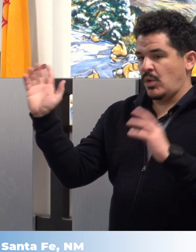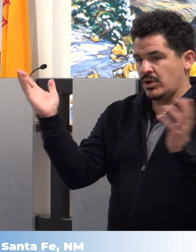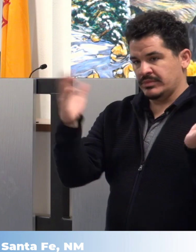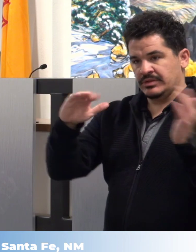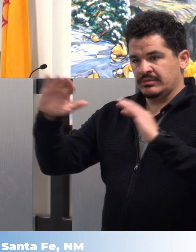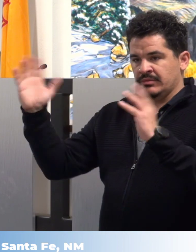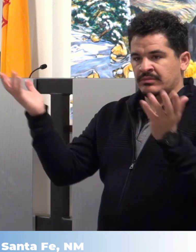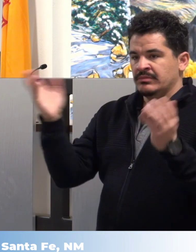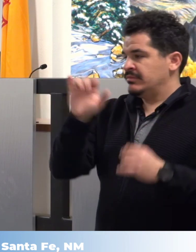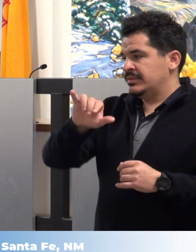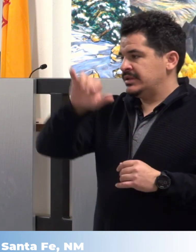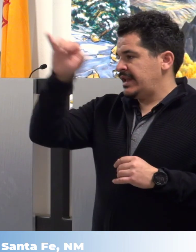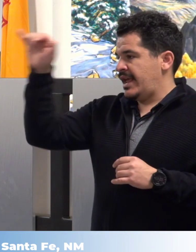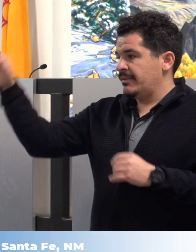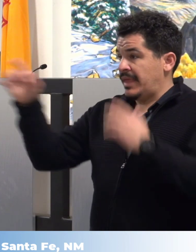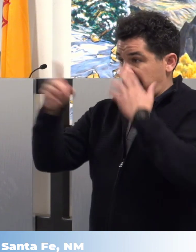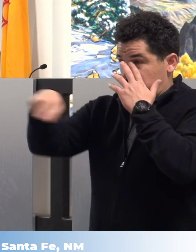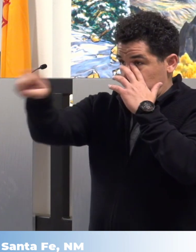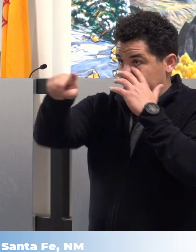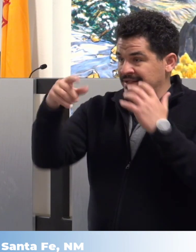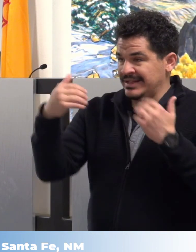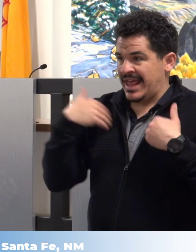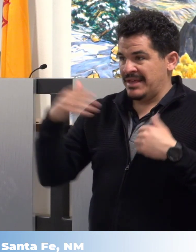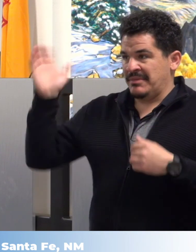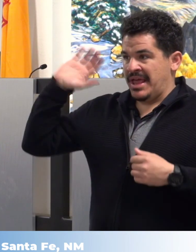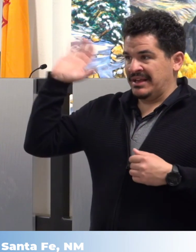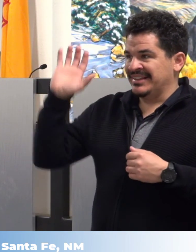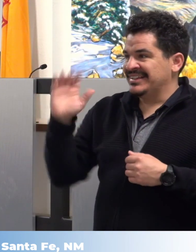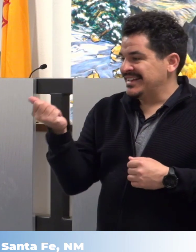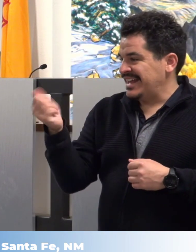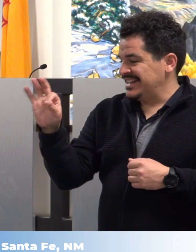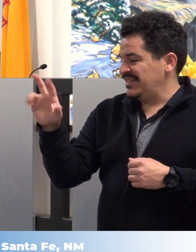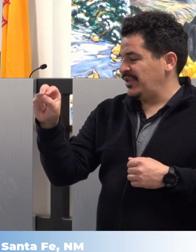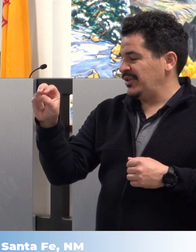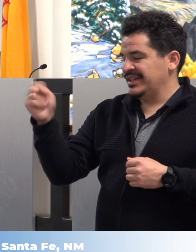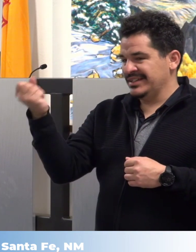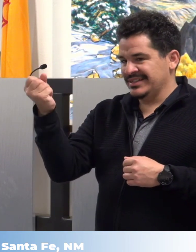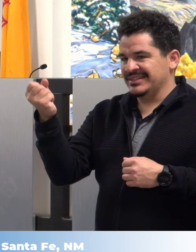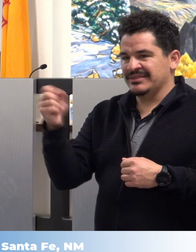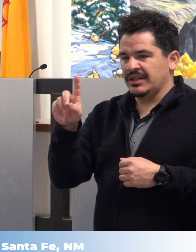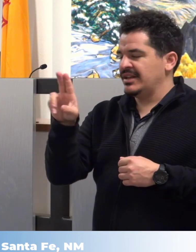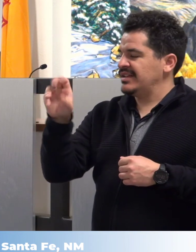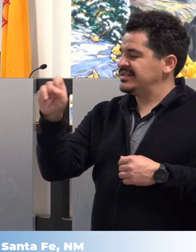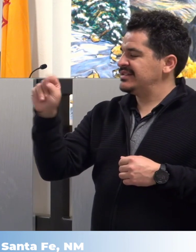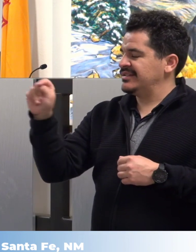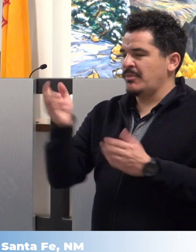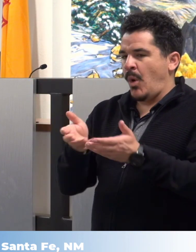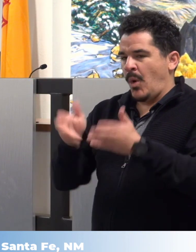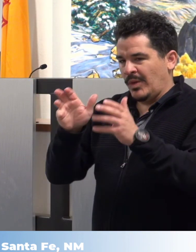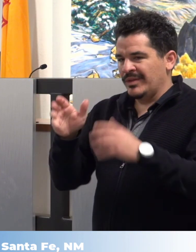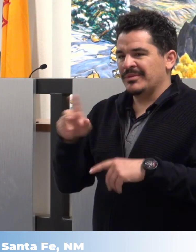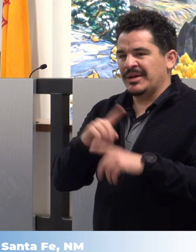like the dust storms that you had way back in the 1930s. Like, what have we learned? Nothing, really.